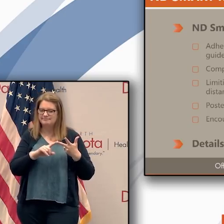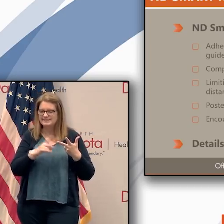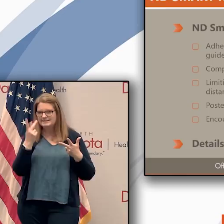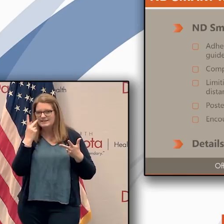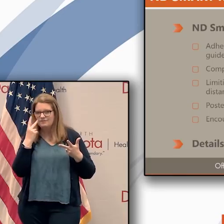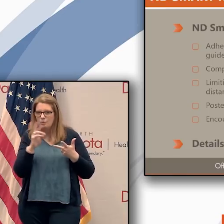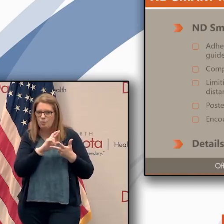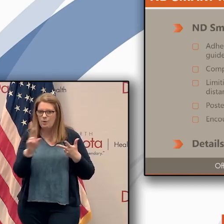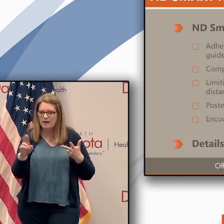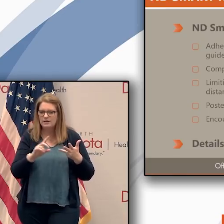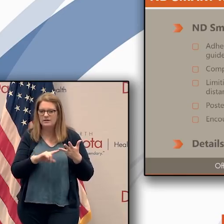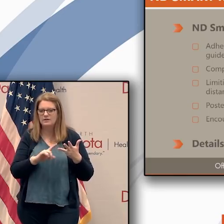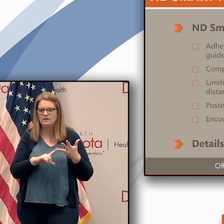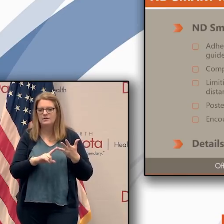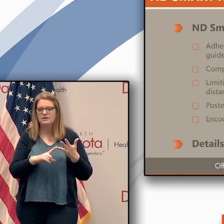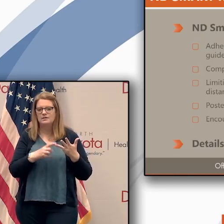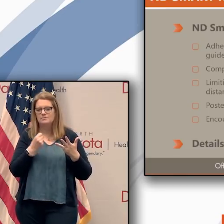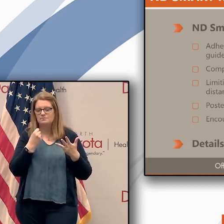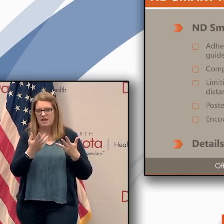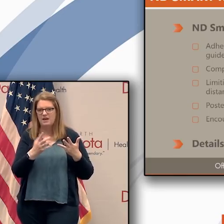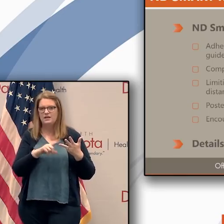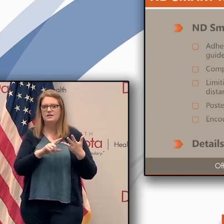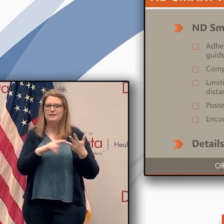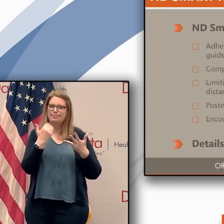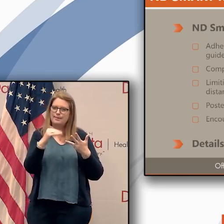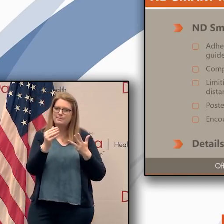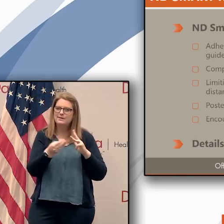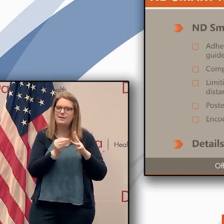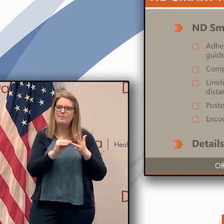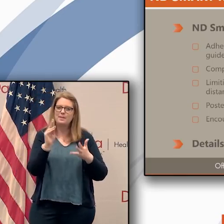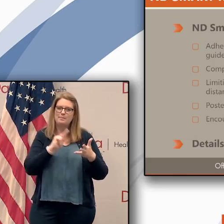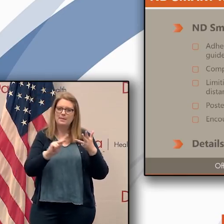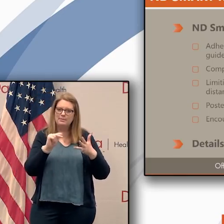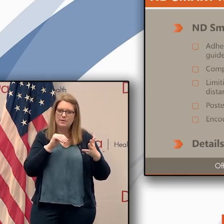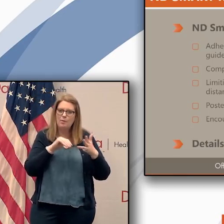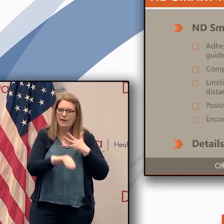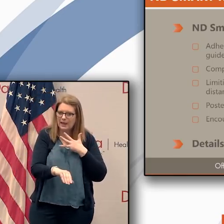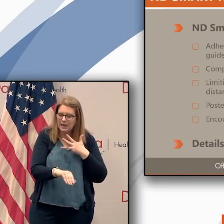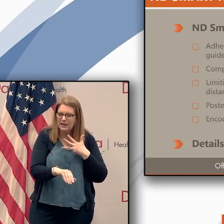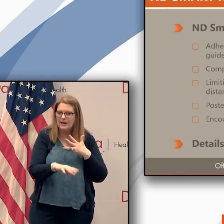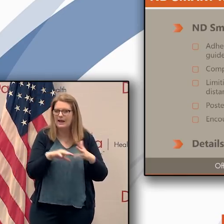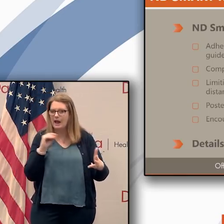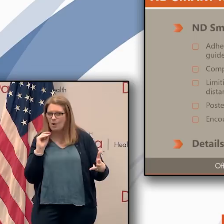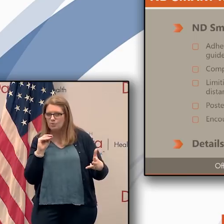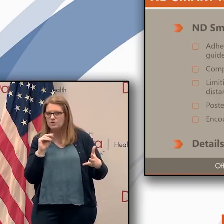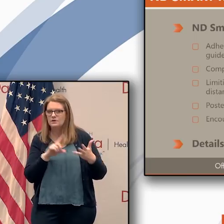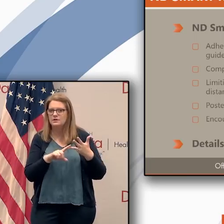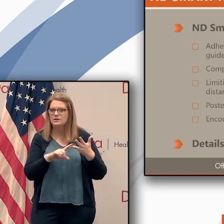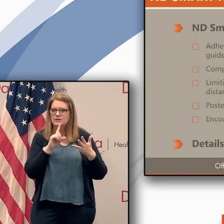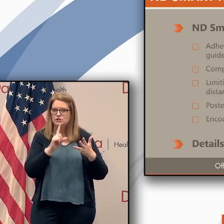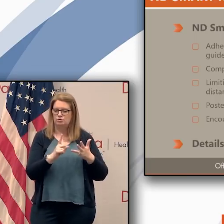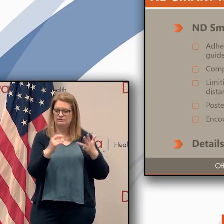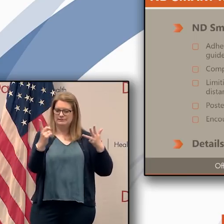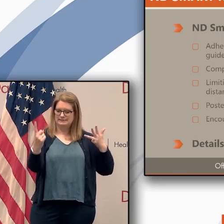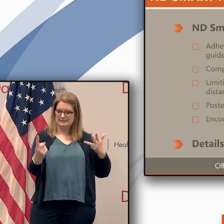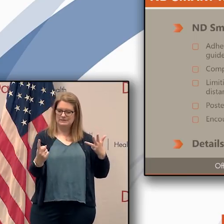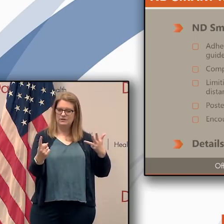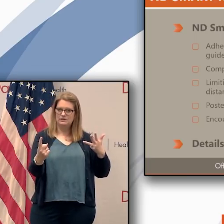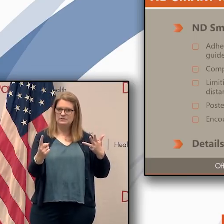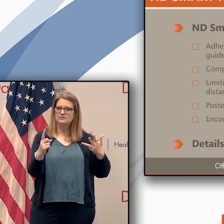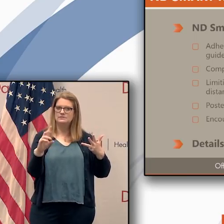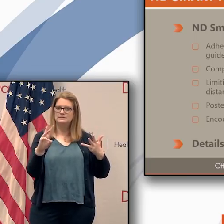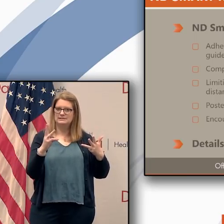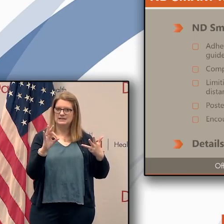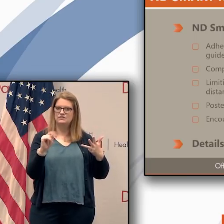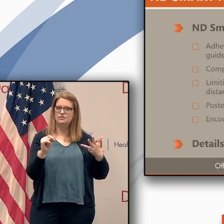Many organizations have already done the following, which is limiting the number of people occupying the facility to ensure 6 feet apart, 6-foot